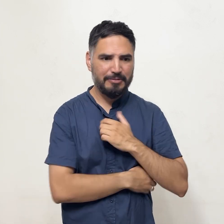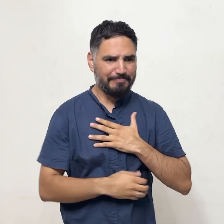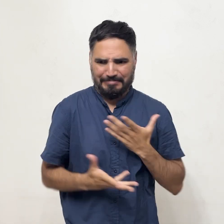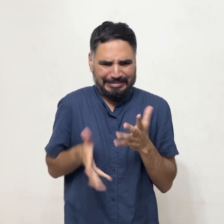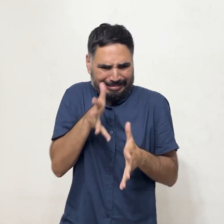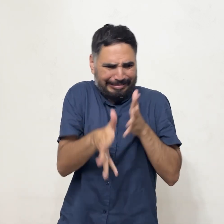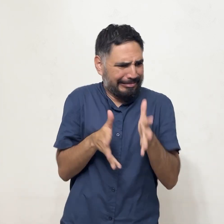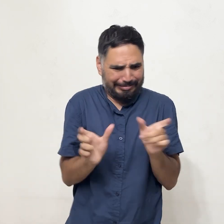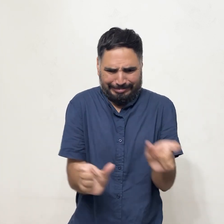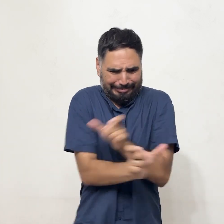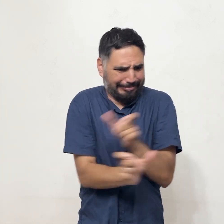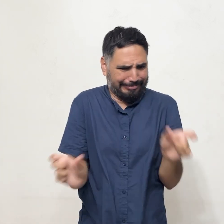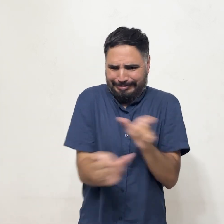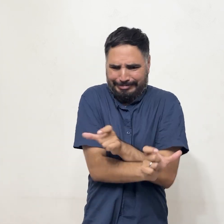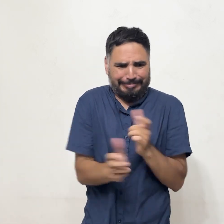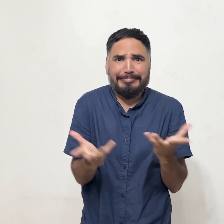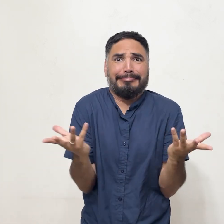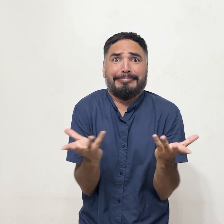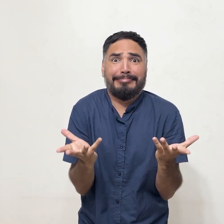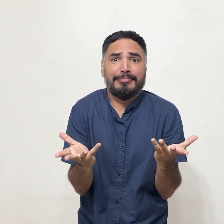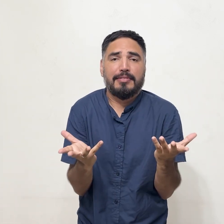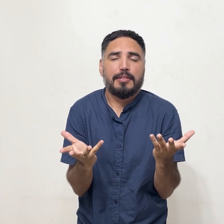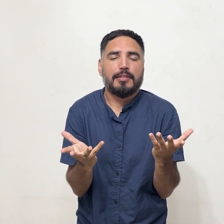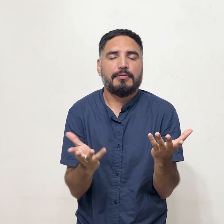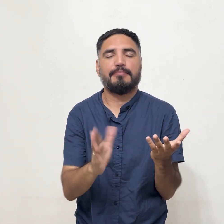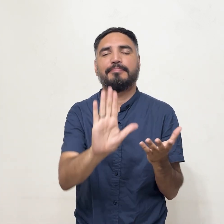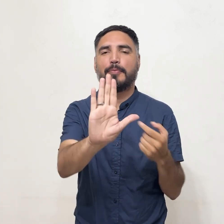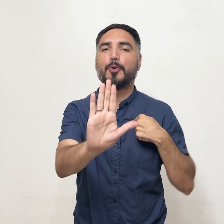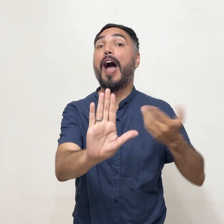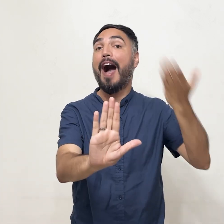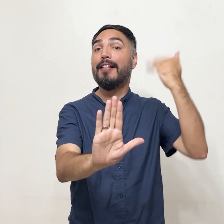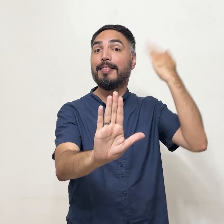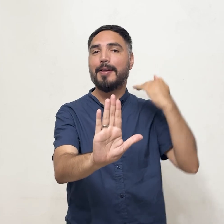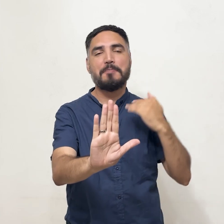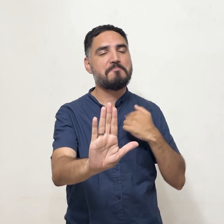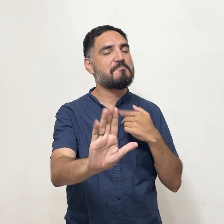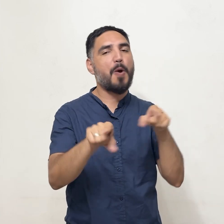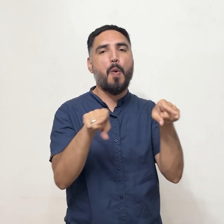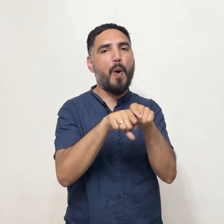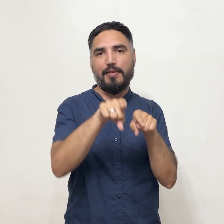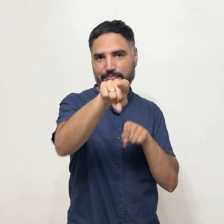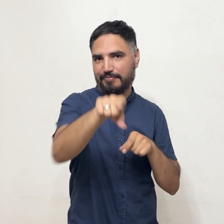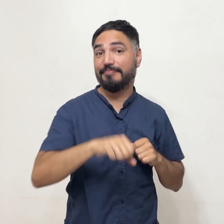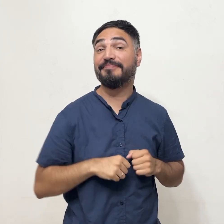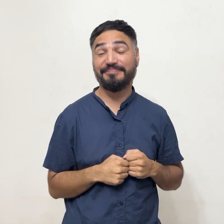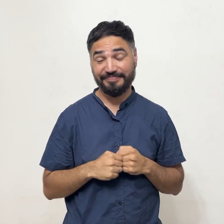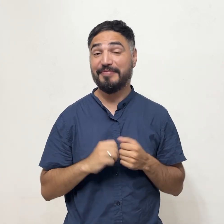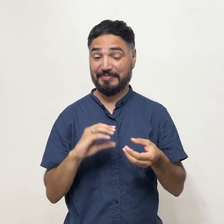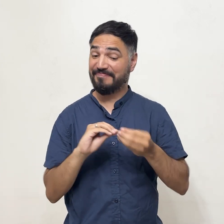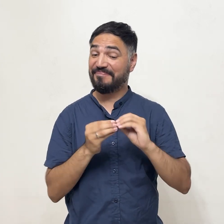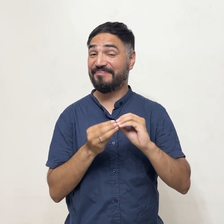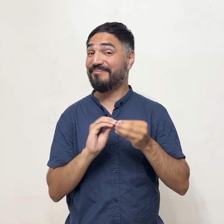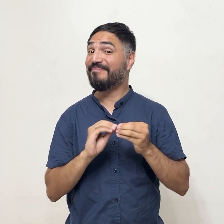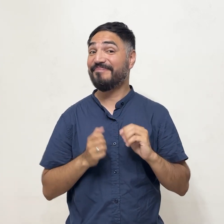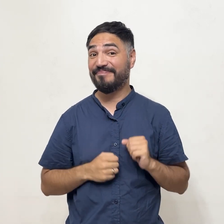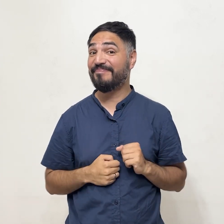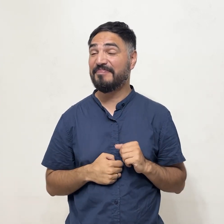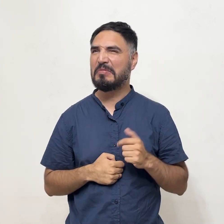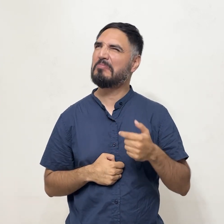know how to order the words or the sentences? Well, the same thing happened to me. It's a common problem. I remember more